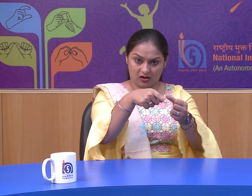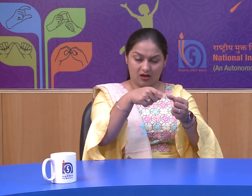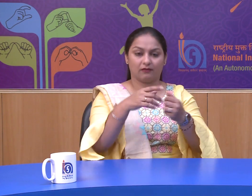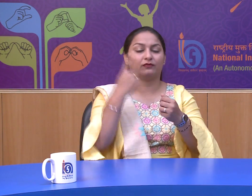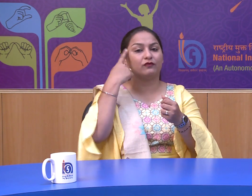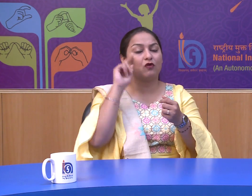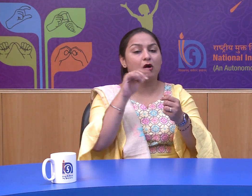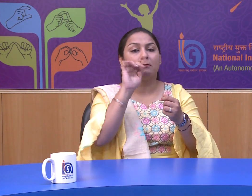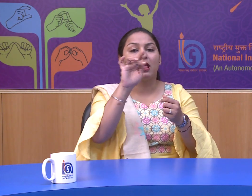Iraq,